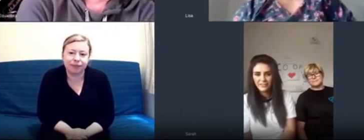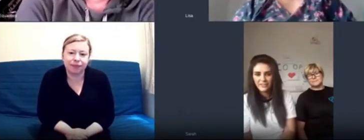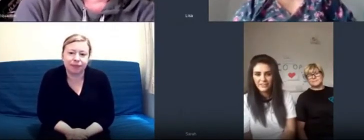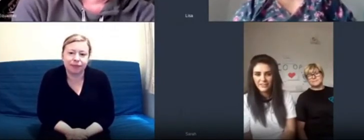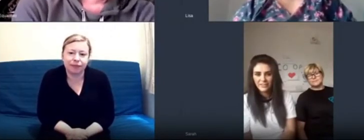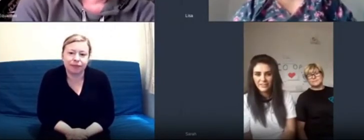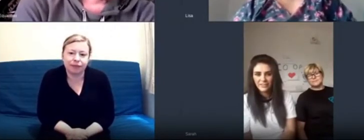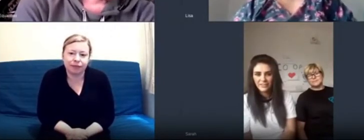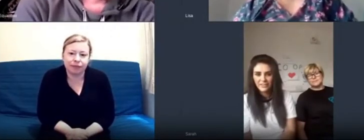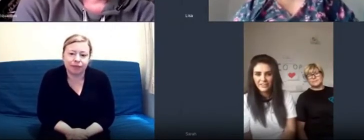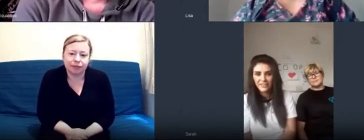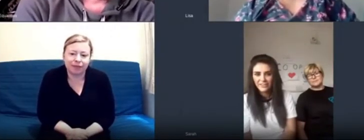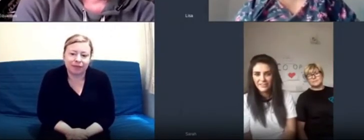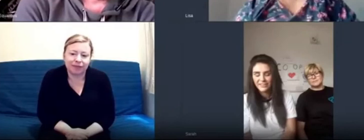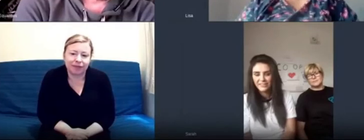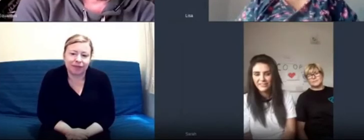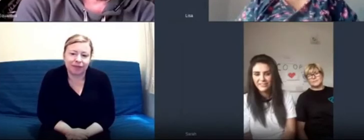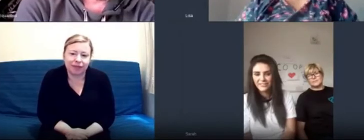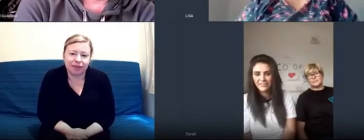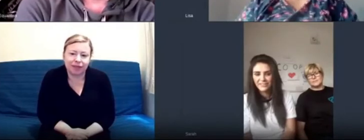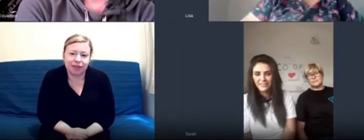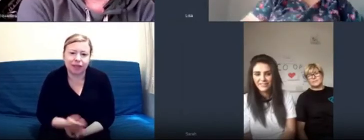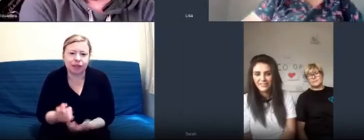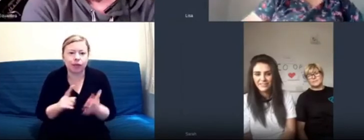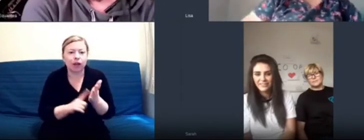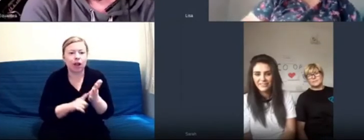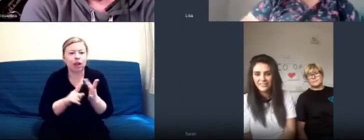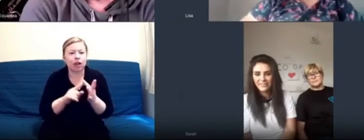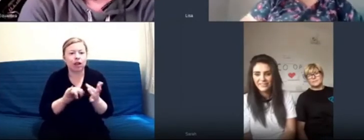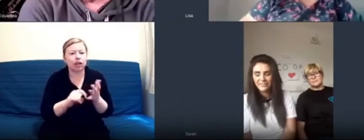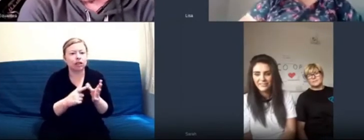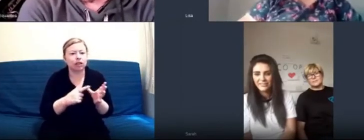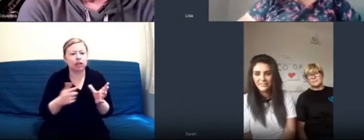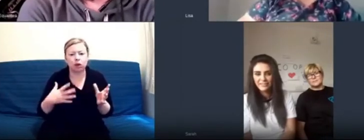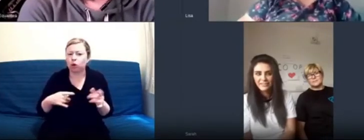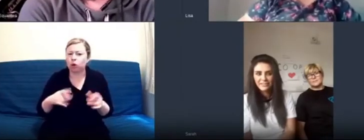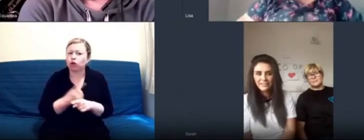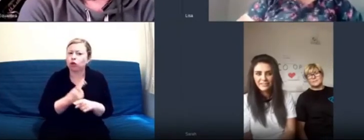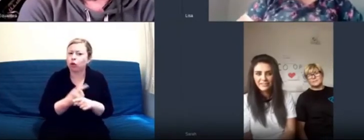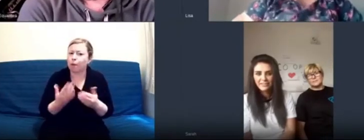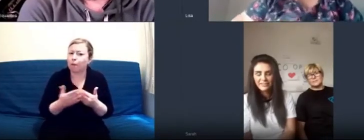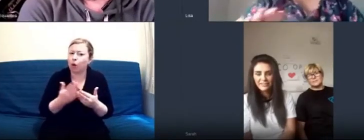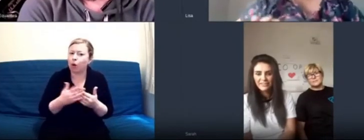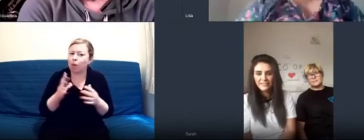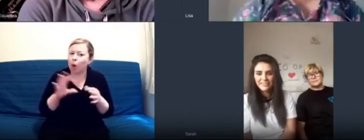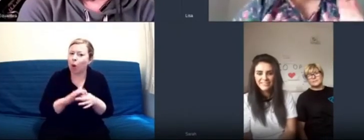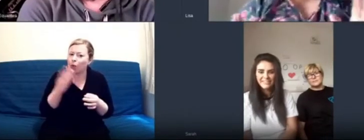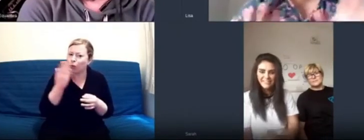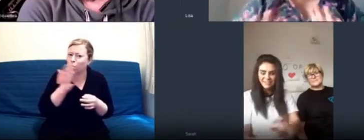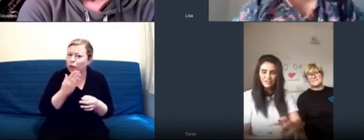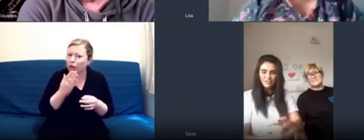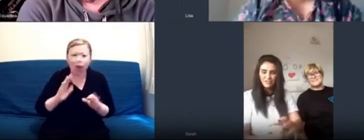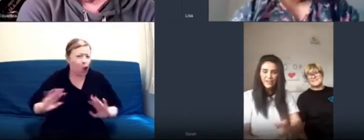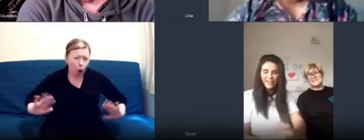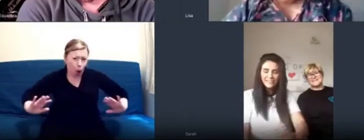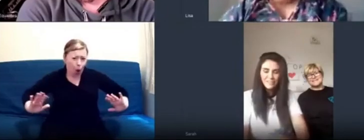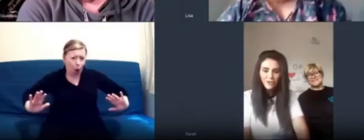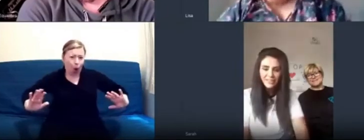Excellent. So Lisa, I thought you were wanting to talk more about homeschooling, but hey, never mind.